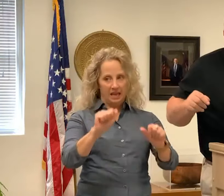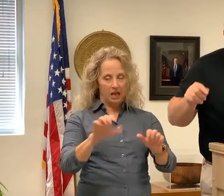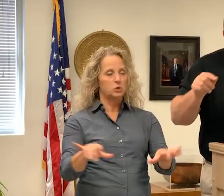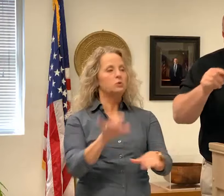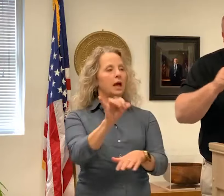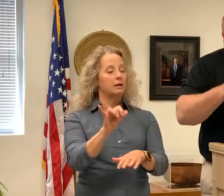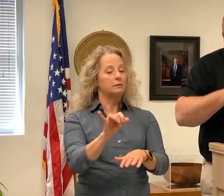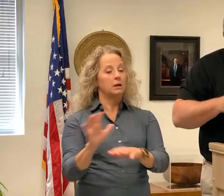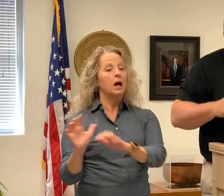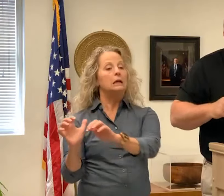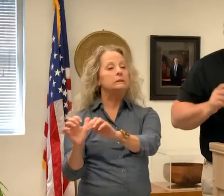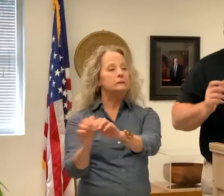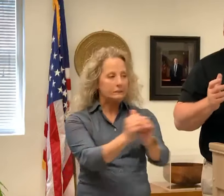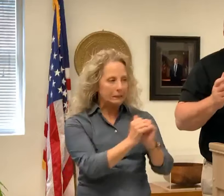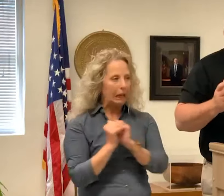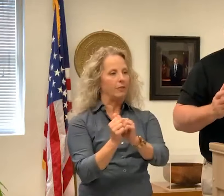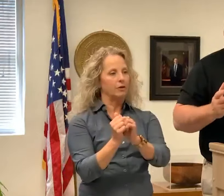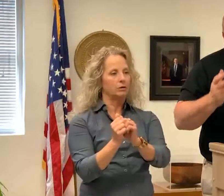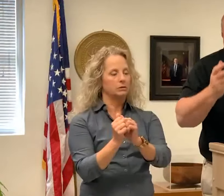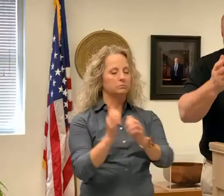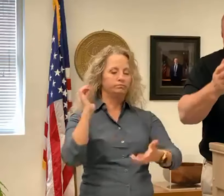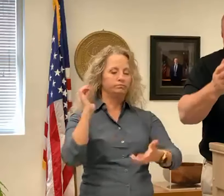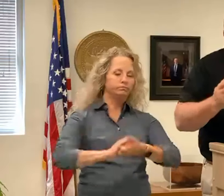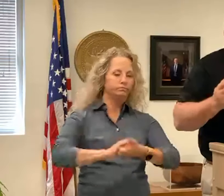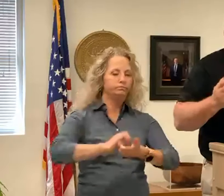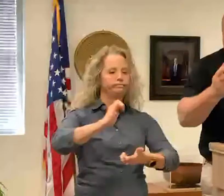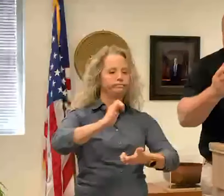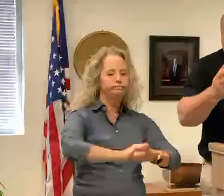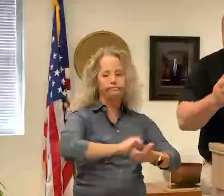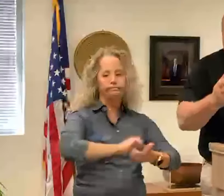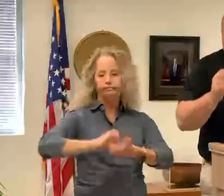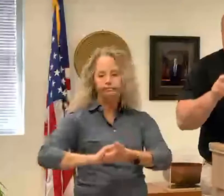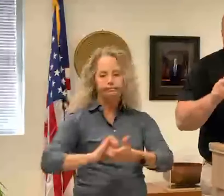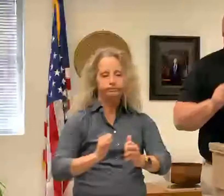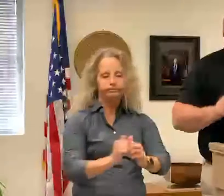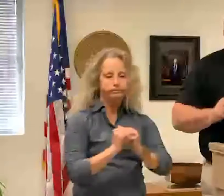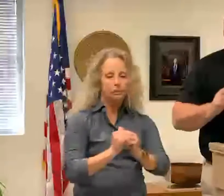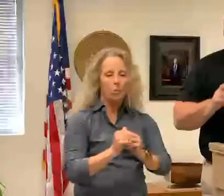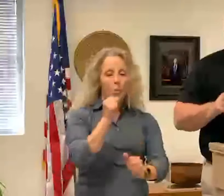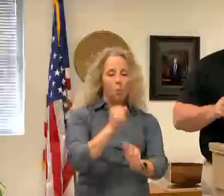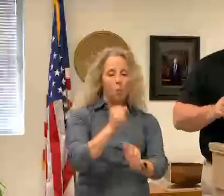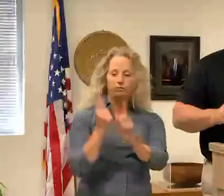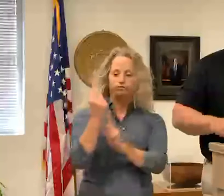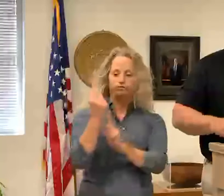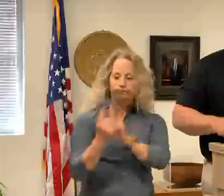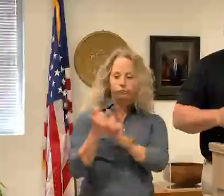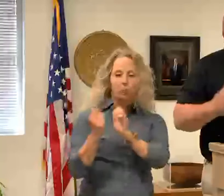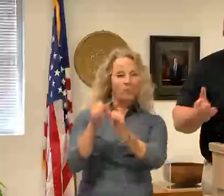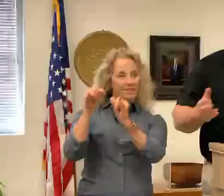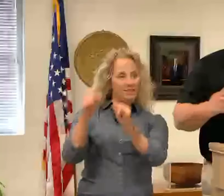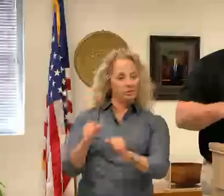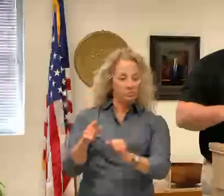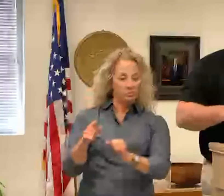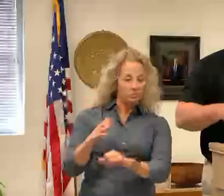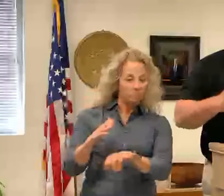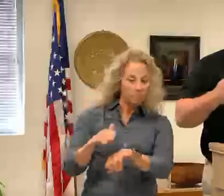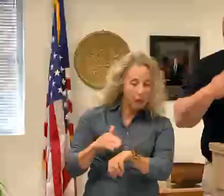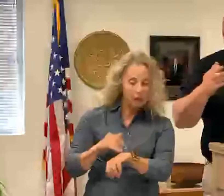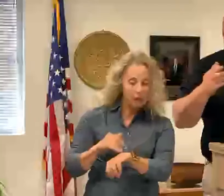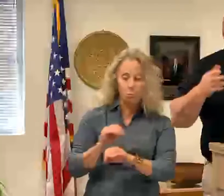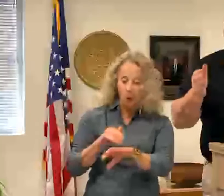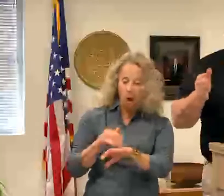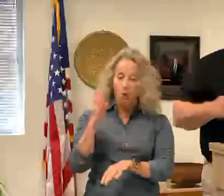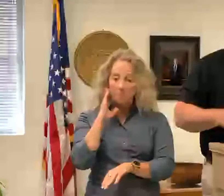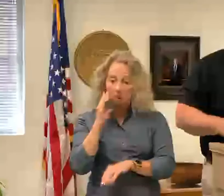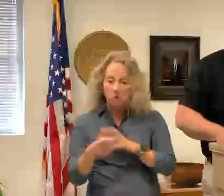trying to collectively work together as a coalition and work with each individual to understand their unique needs. Do they have a pet, no pet,